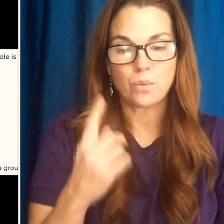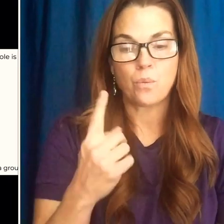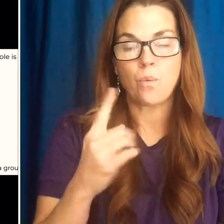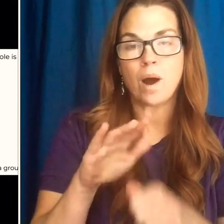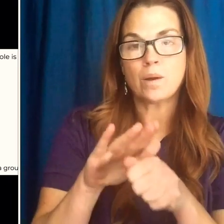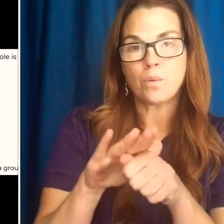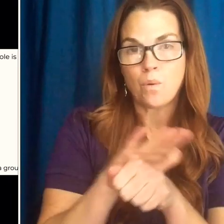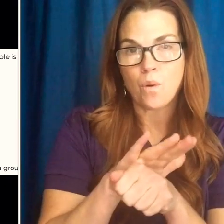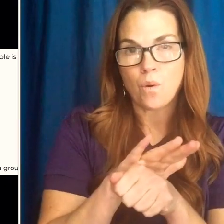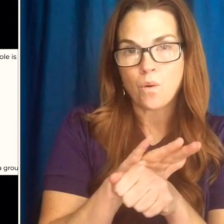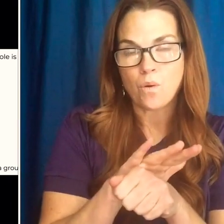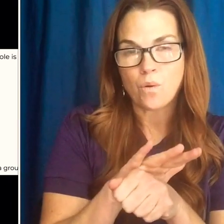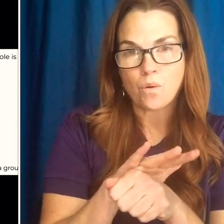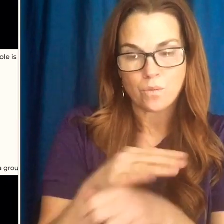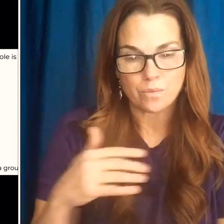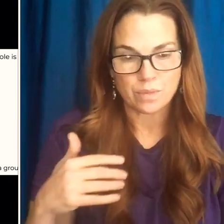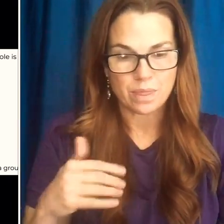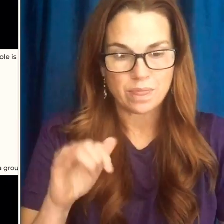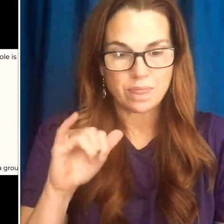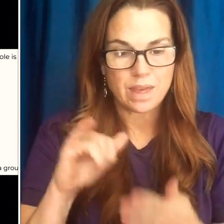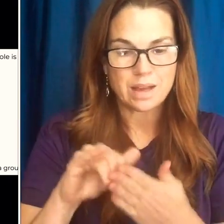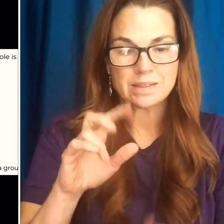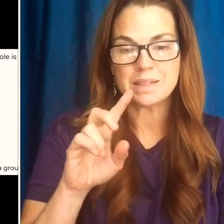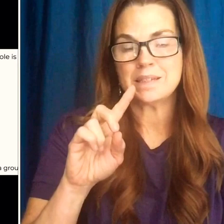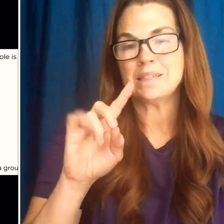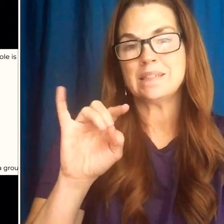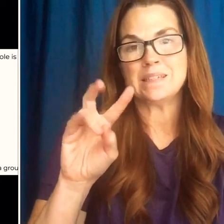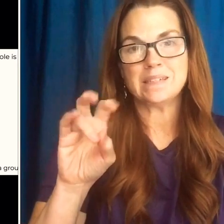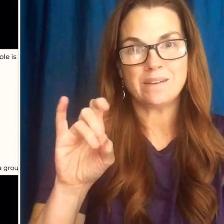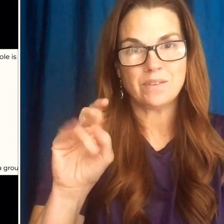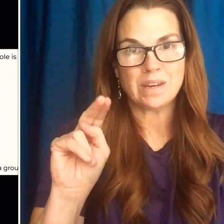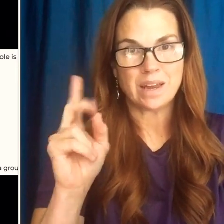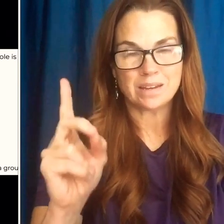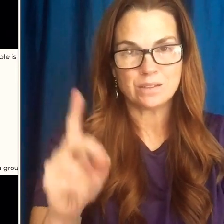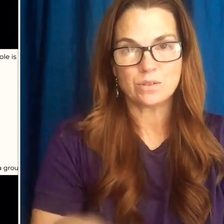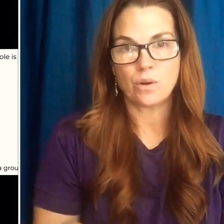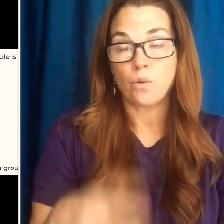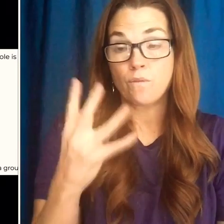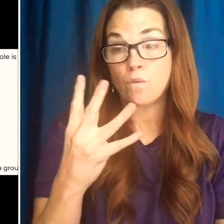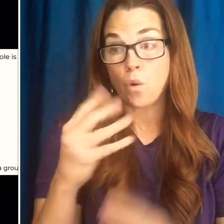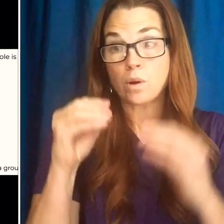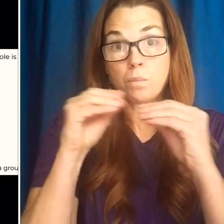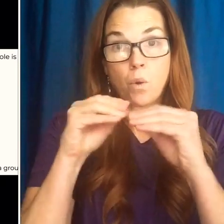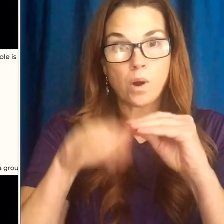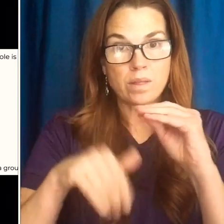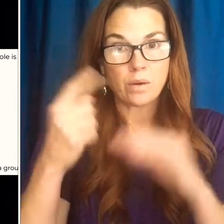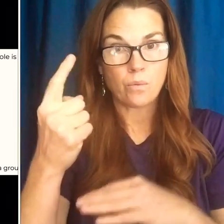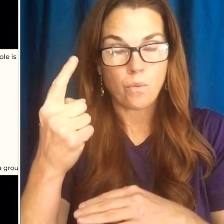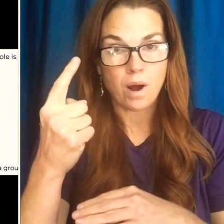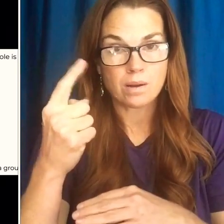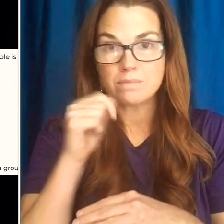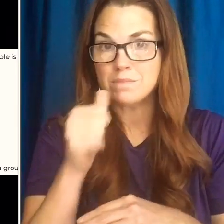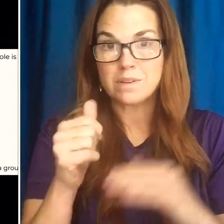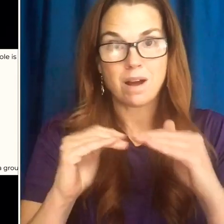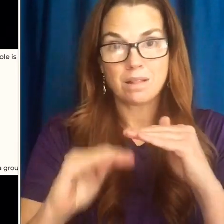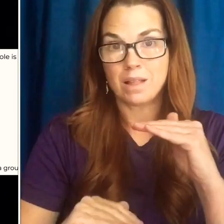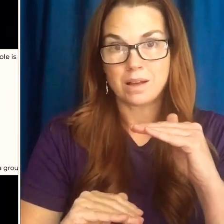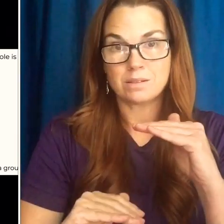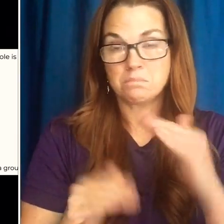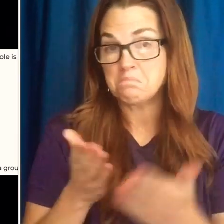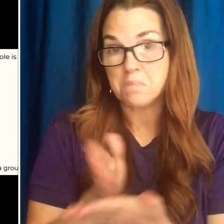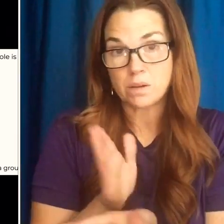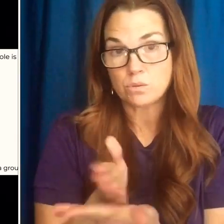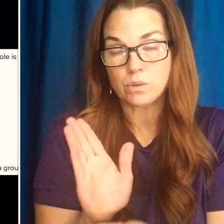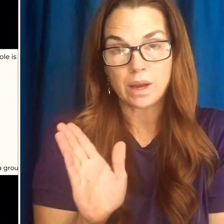the divisor. 4 is greater than 1, not less. That's okay. We can still take 1 whole